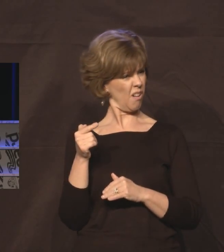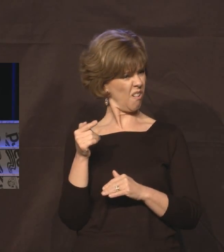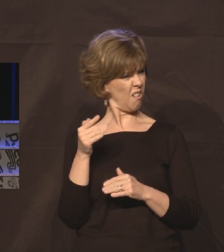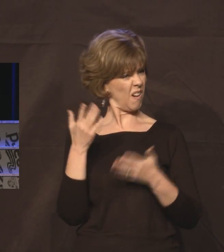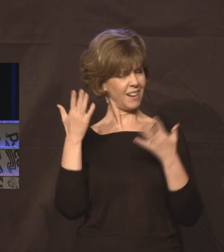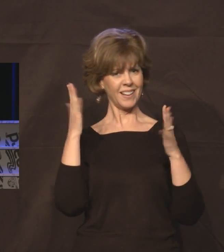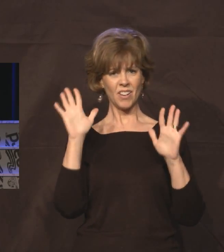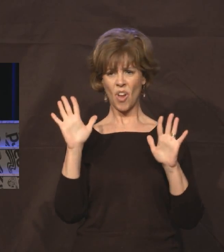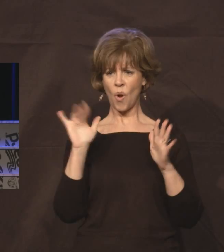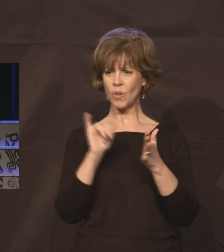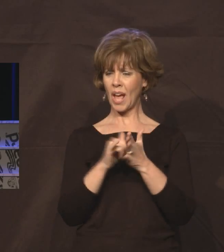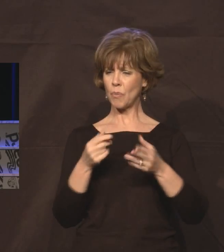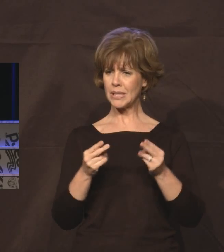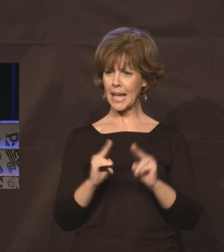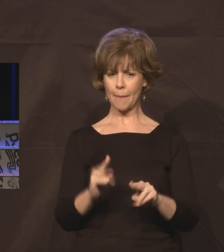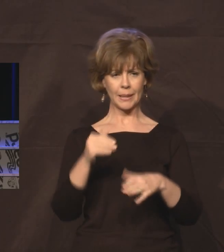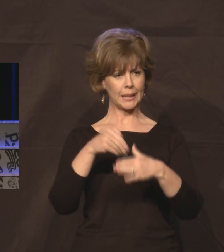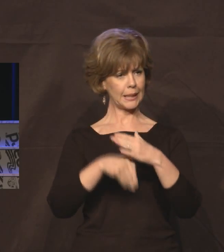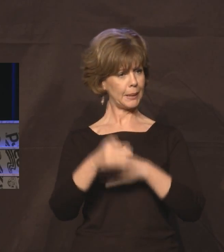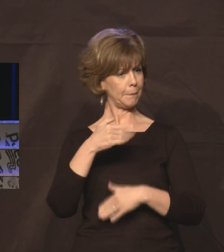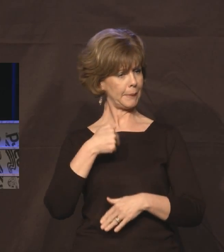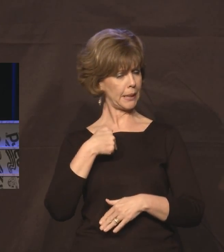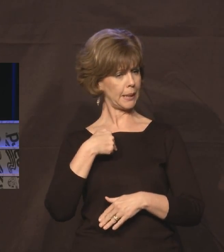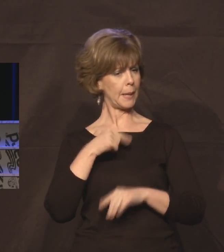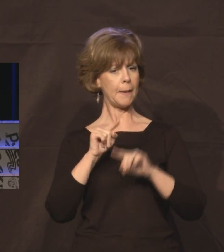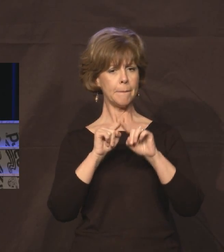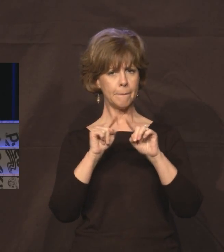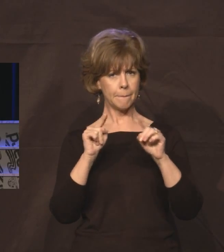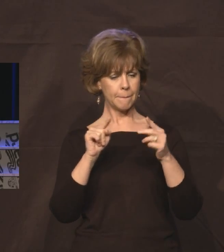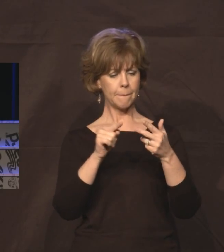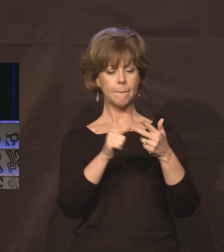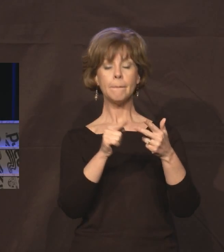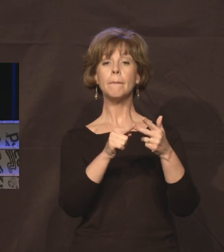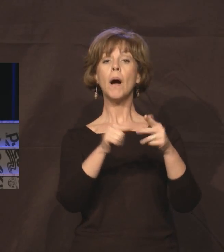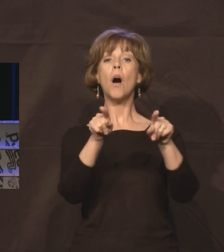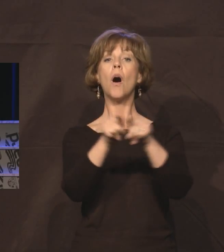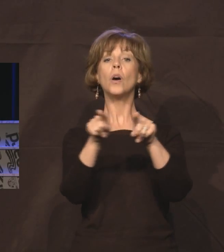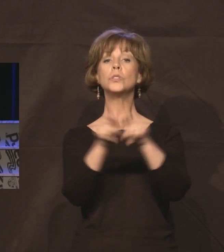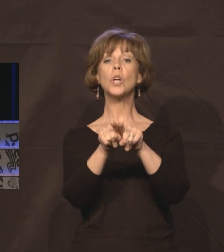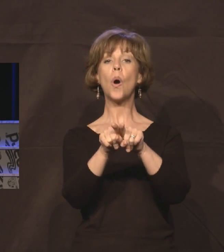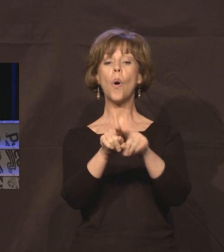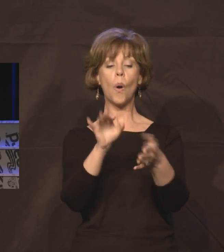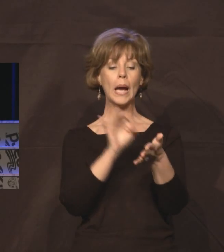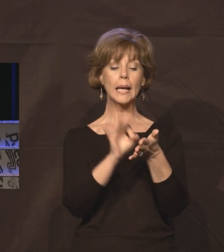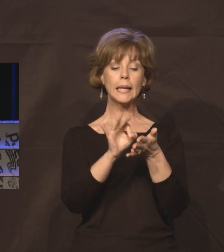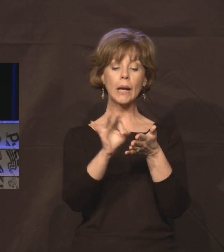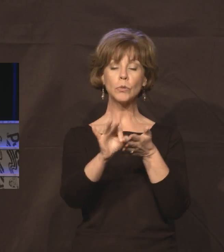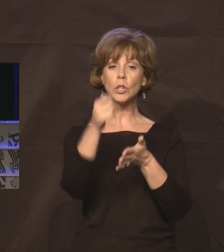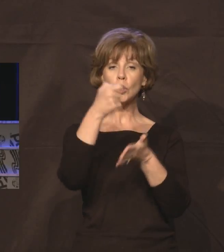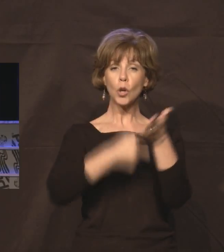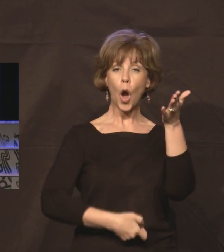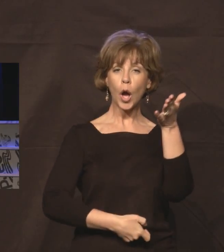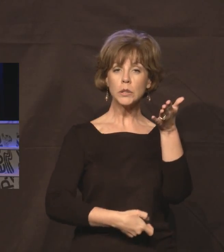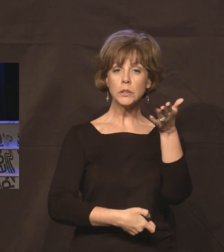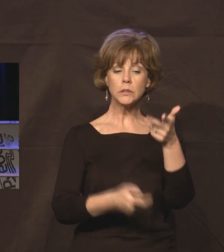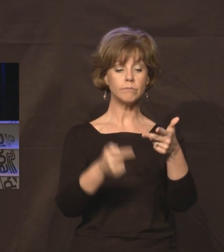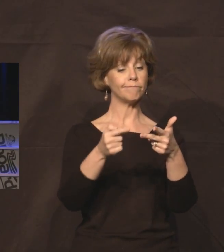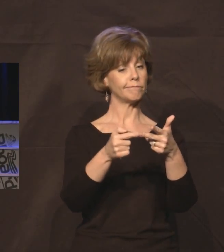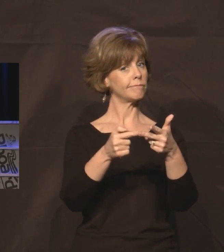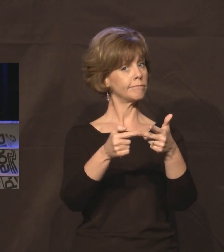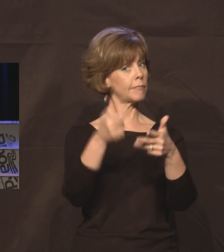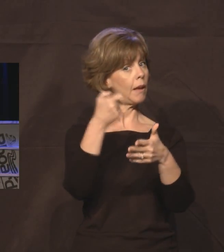to address it. We also talked about remodeling is about counting the cost, and usually it costs more than expected, as I just told you about